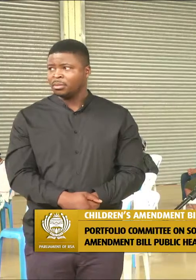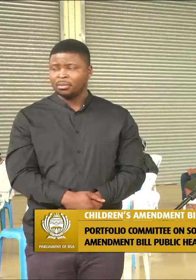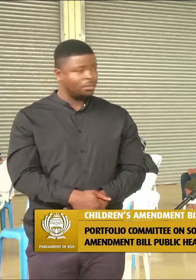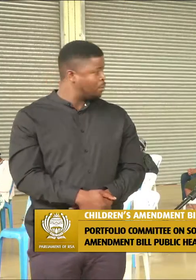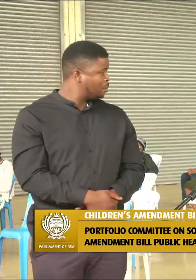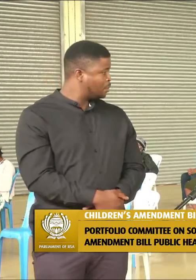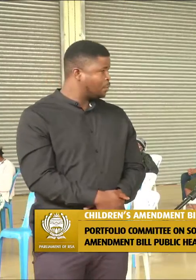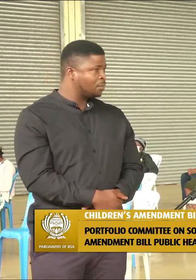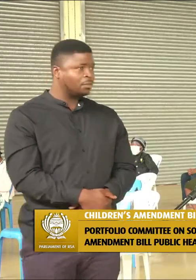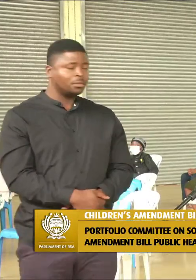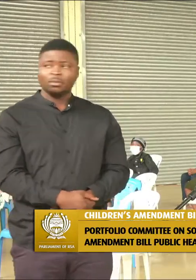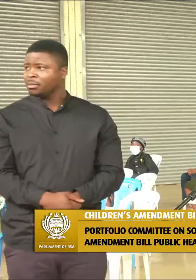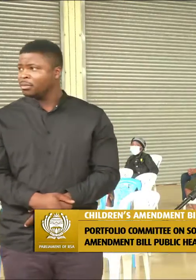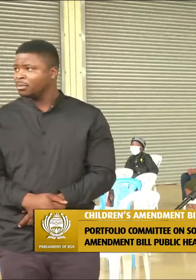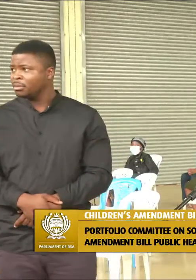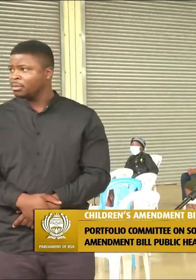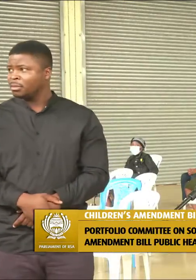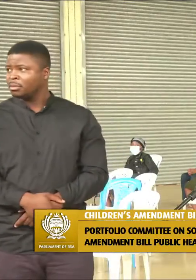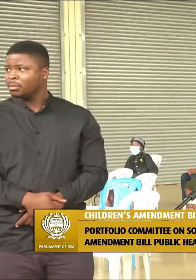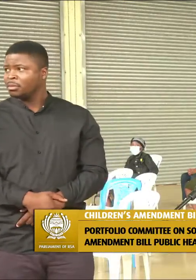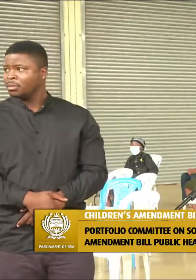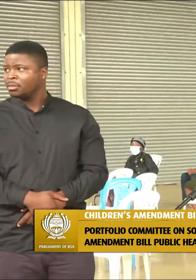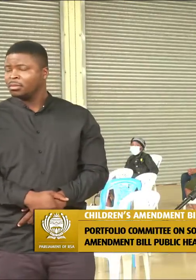interpreter. Can come forward.